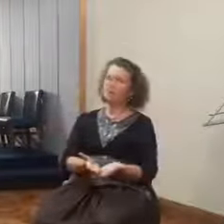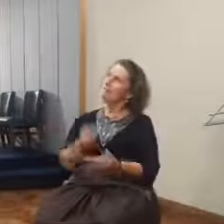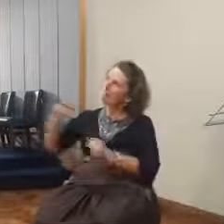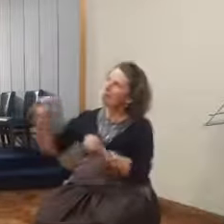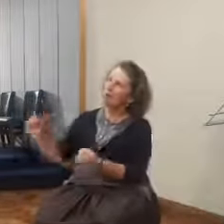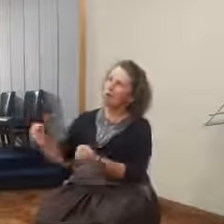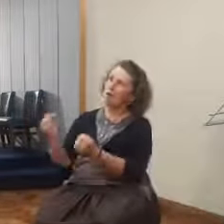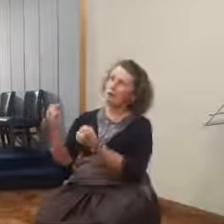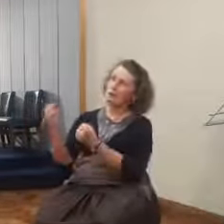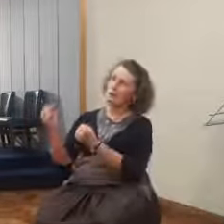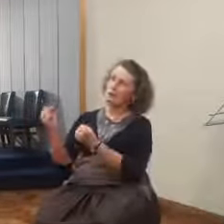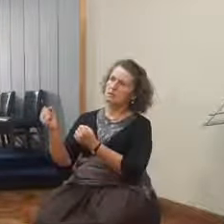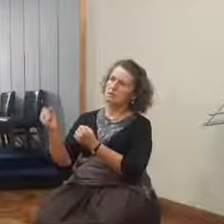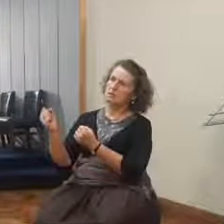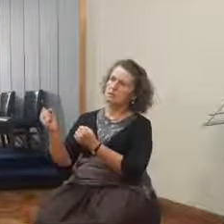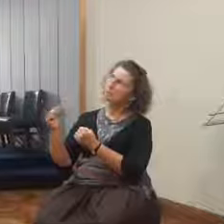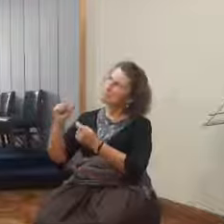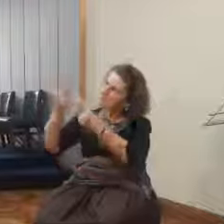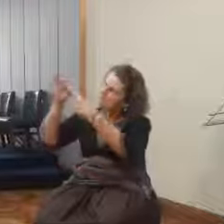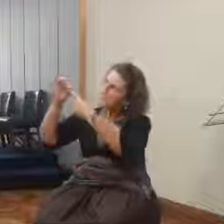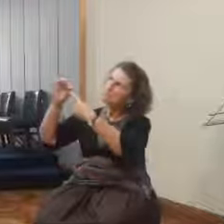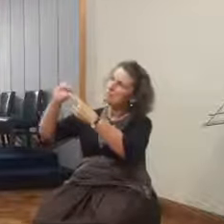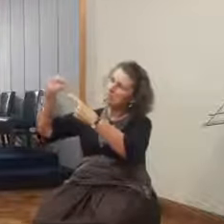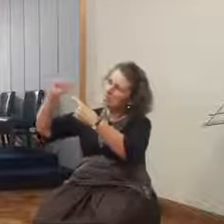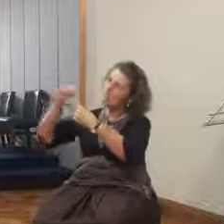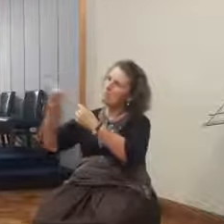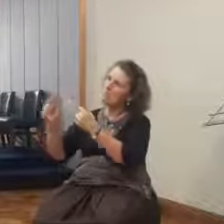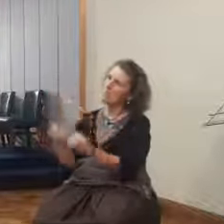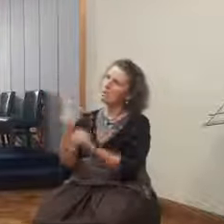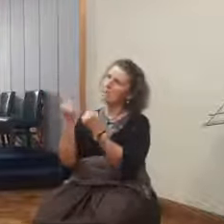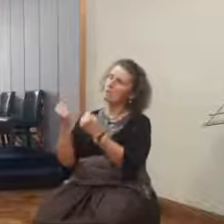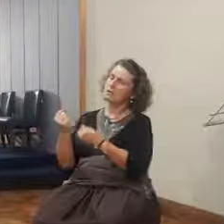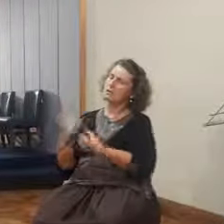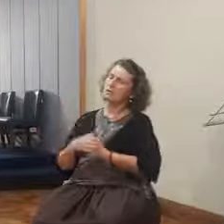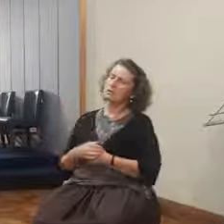characteristic, such an attribute. And what we see it